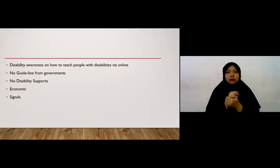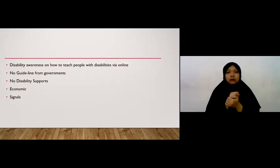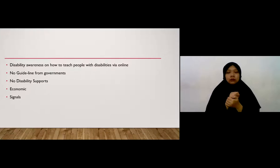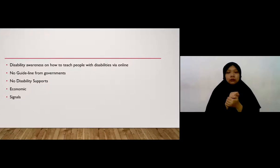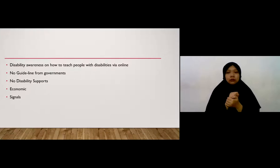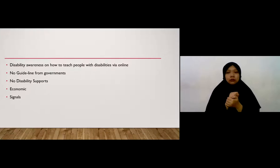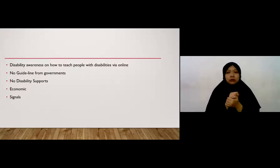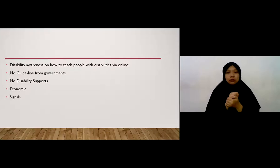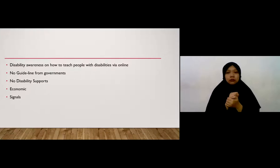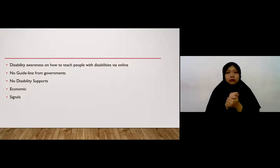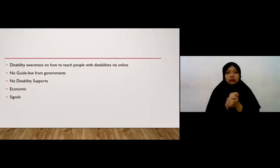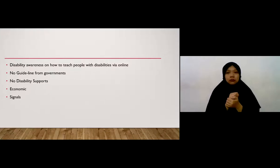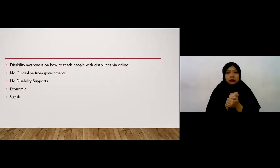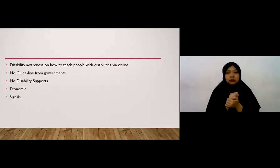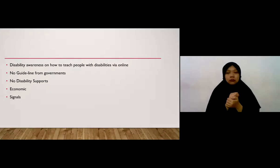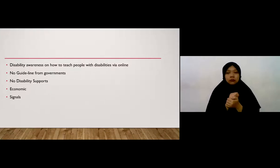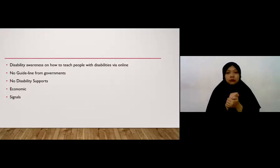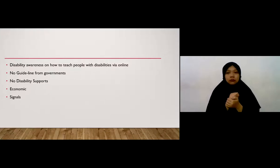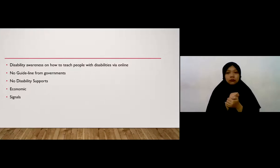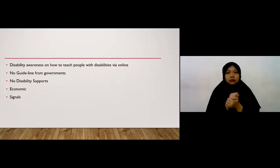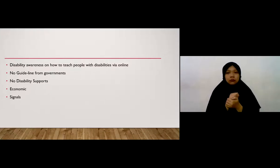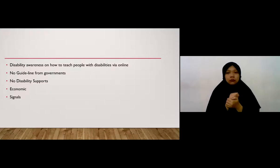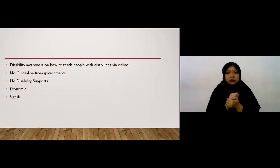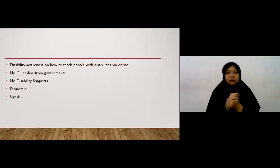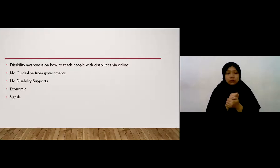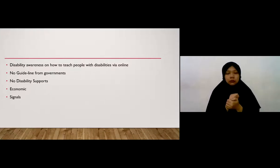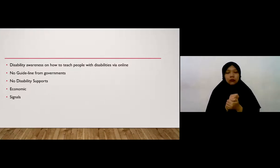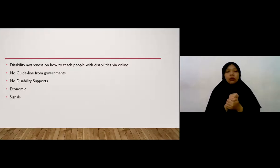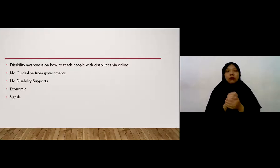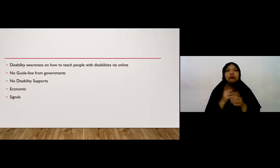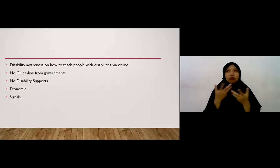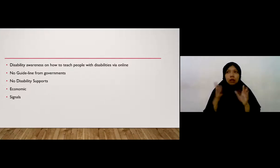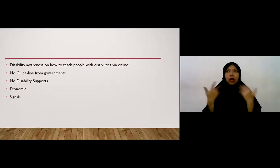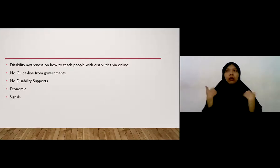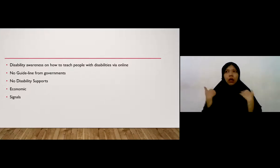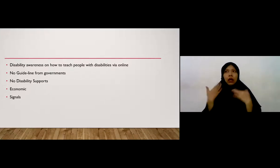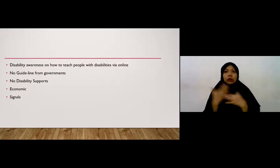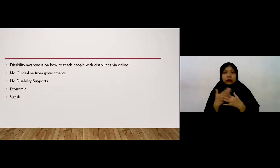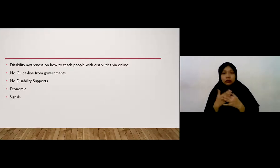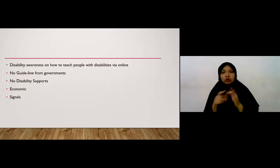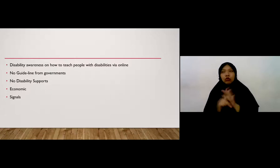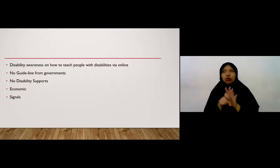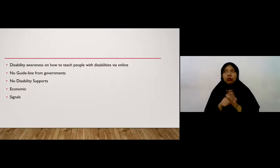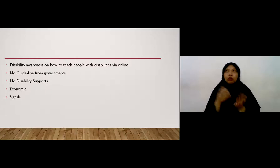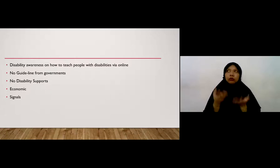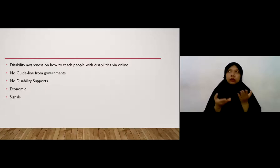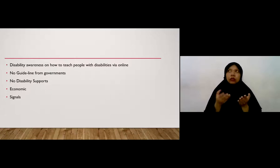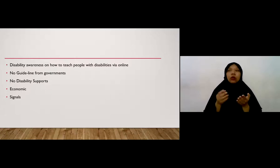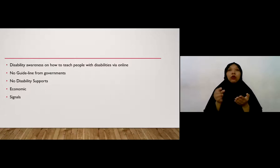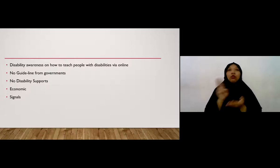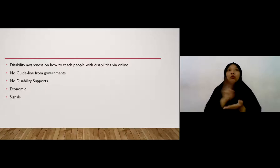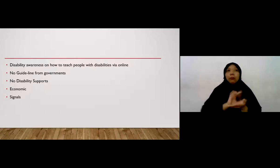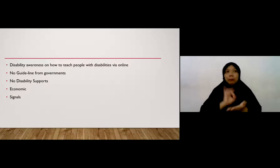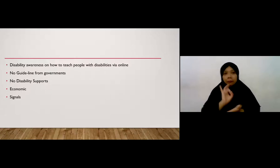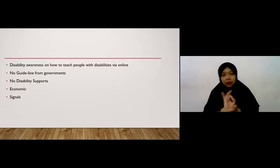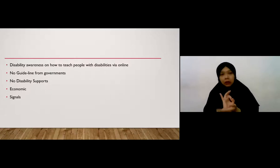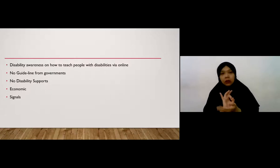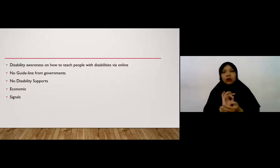disability services such as UIN Sunan Kalijaga and Universitas Sriwijaya, ULM